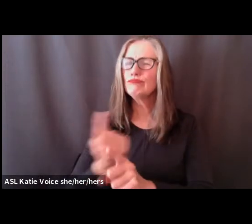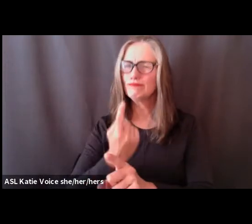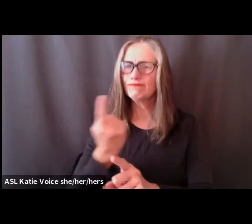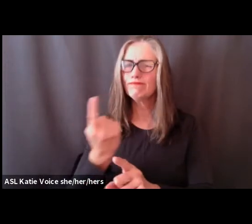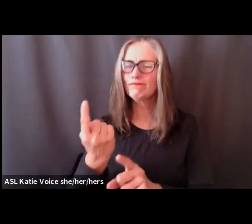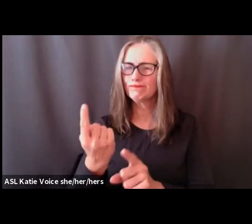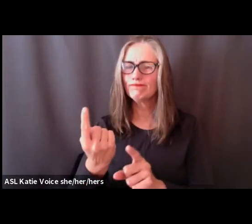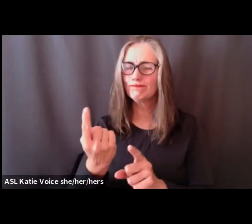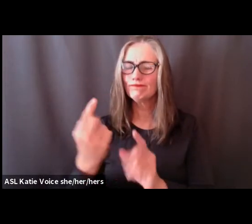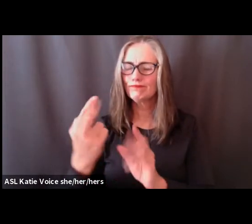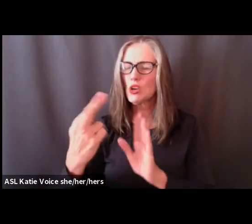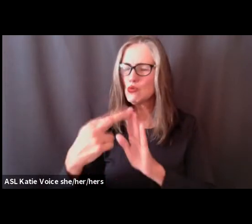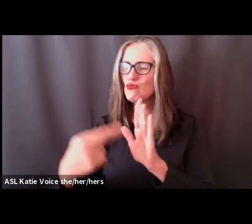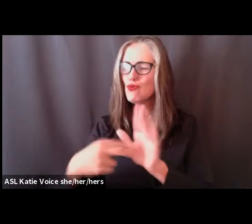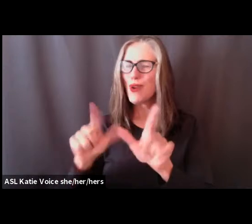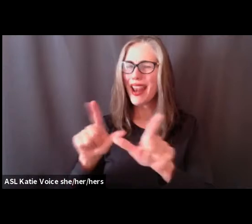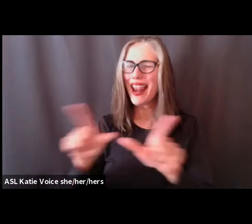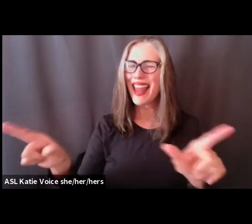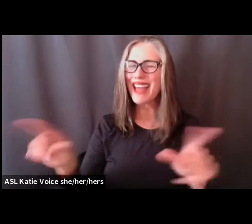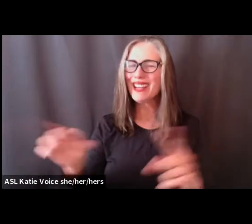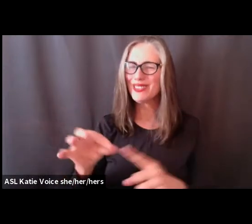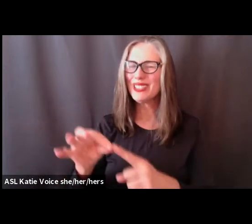kind of rule language.